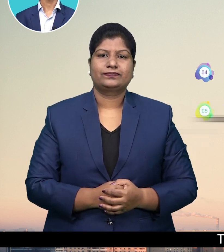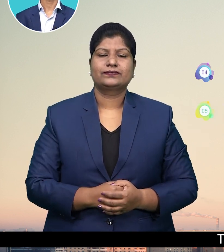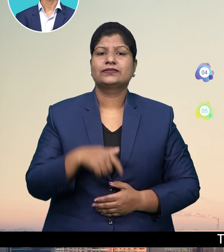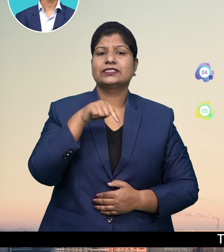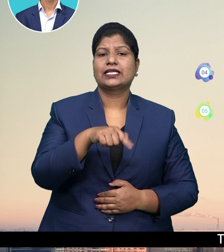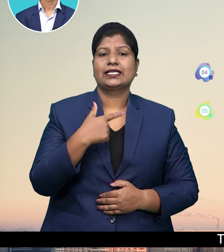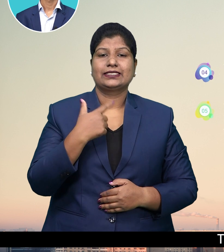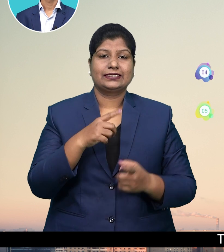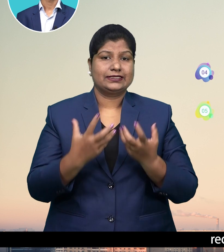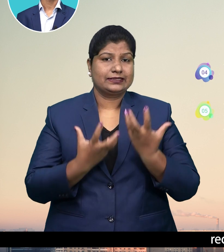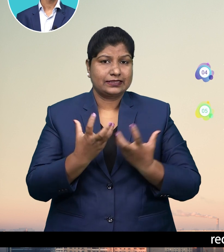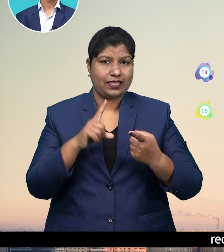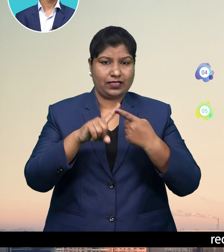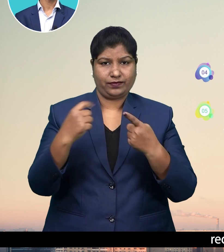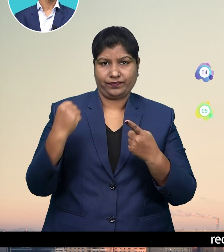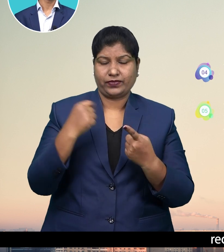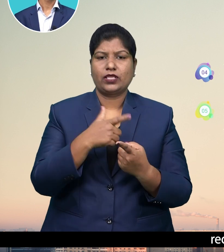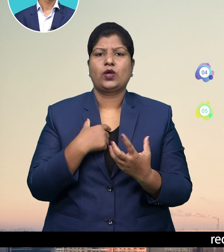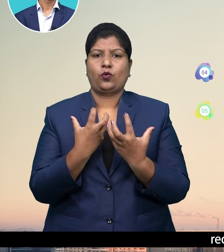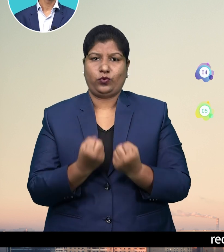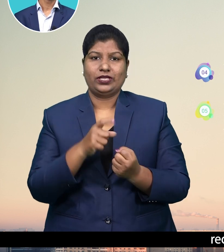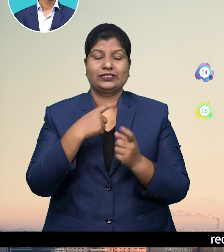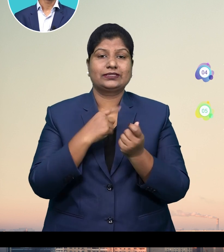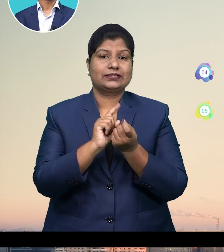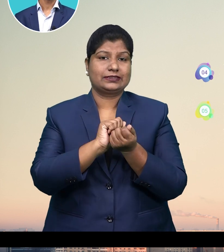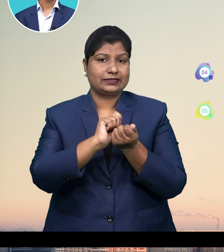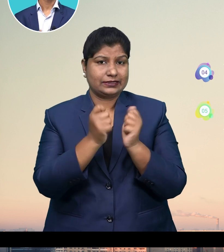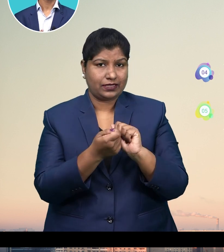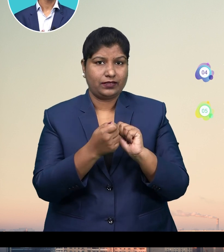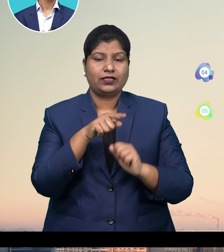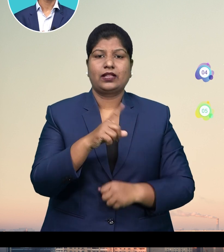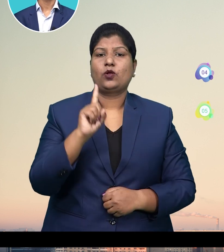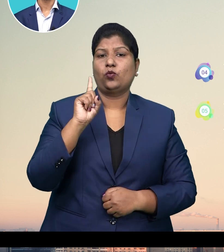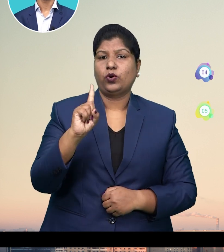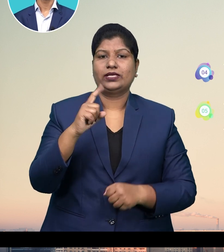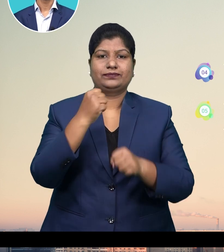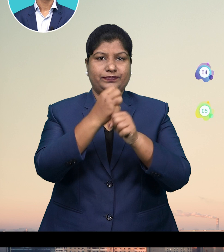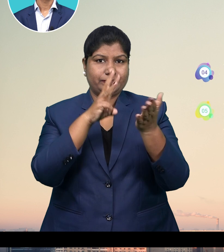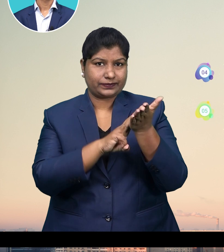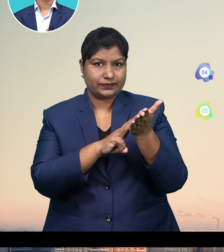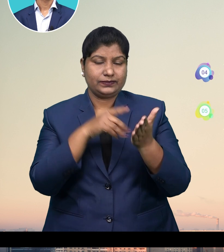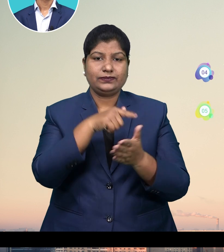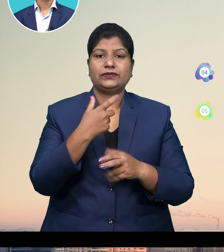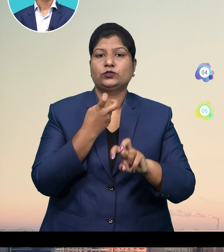The heat energy required to convert 1 gram of solid